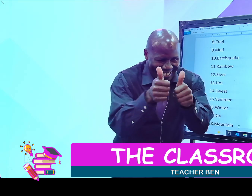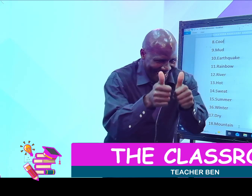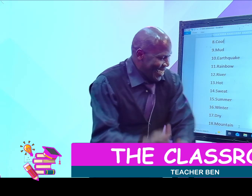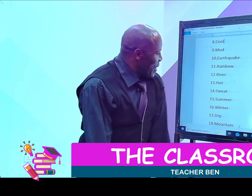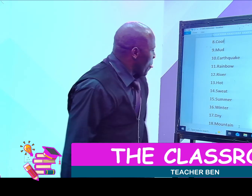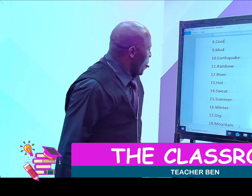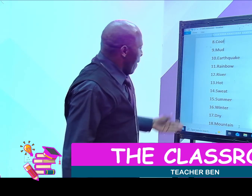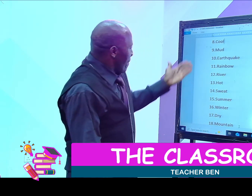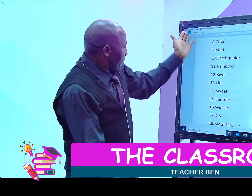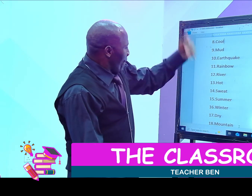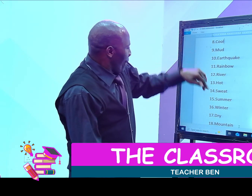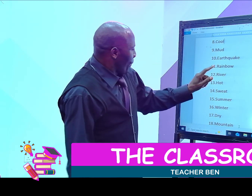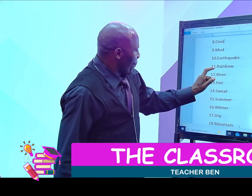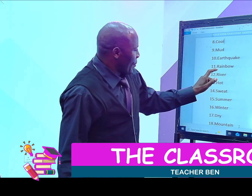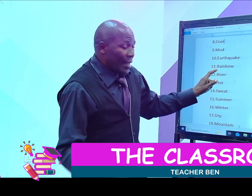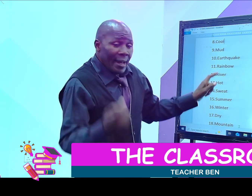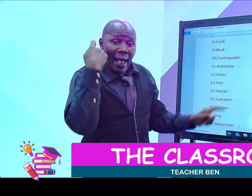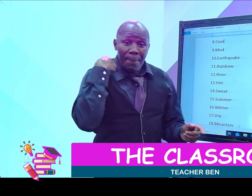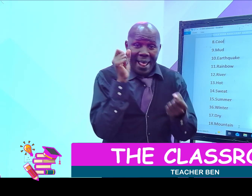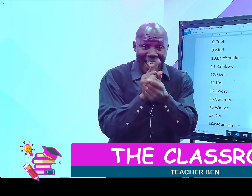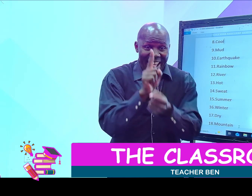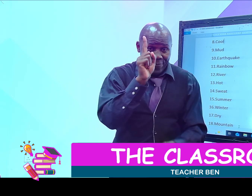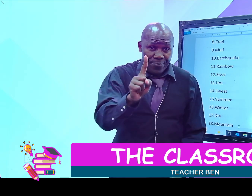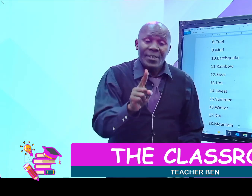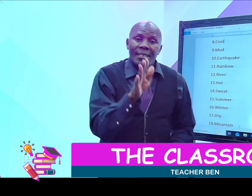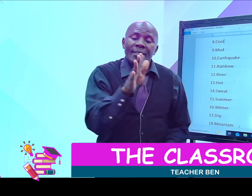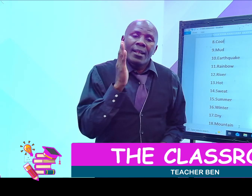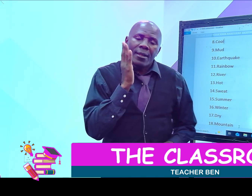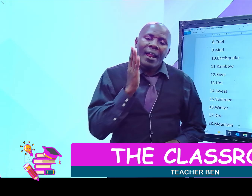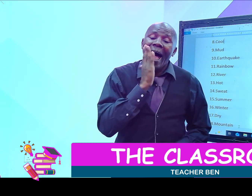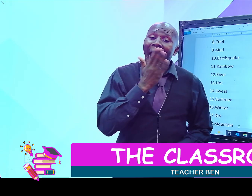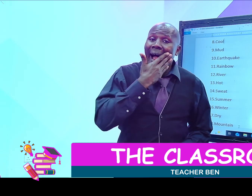when you're experiencing earthquake. Number 11,